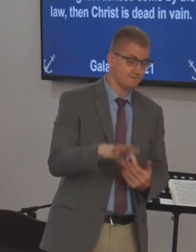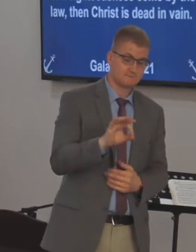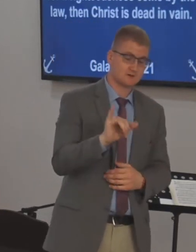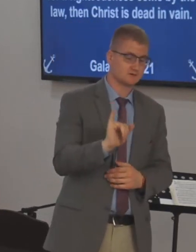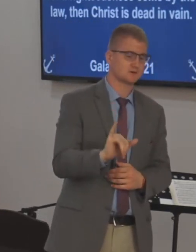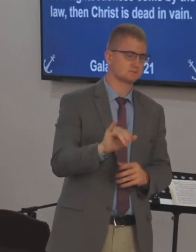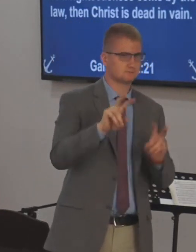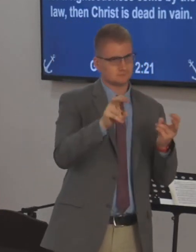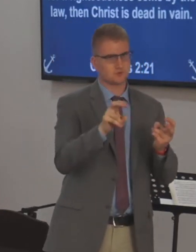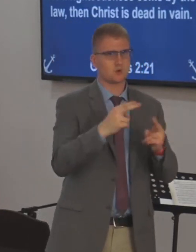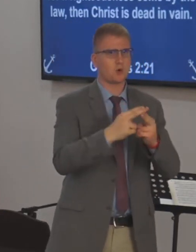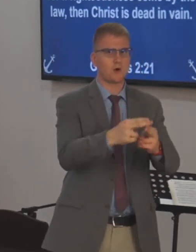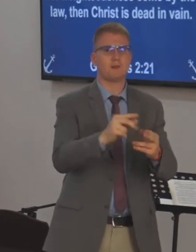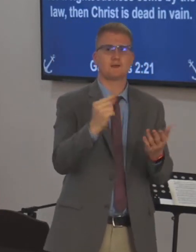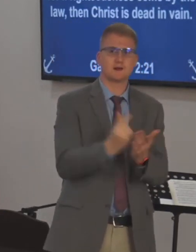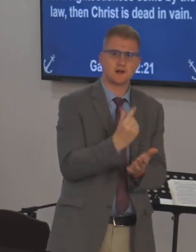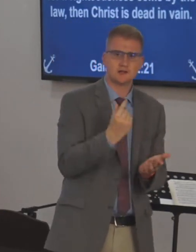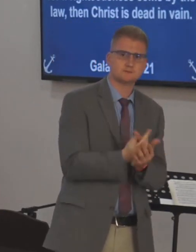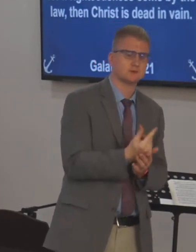in 1 Corinthians chapter